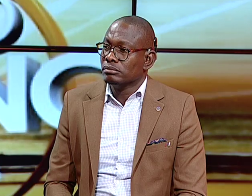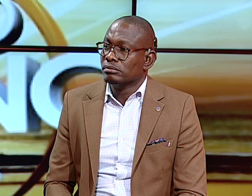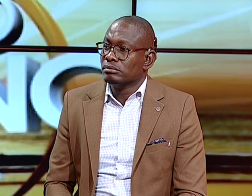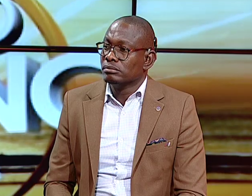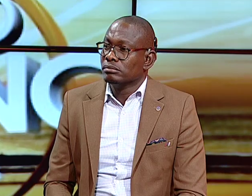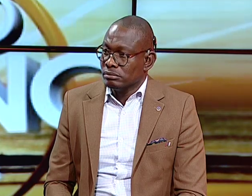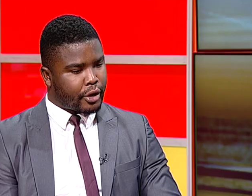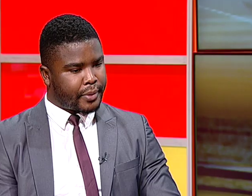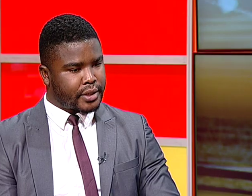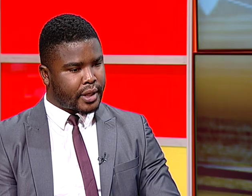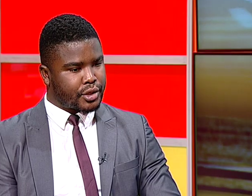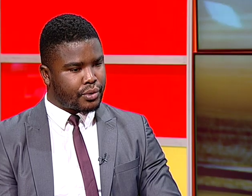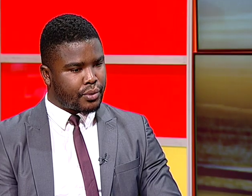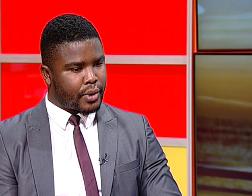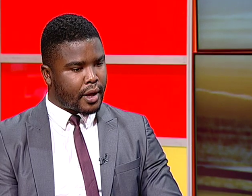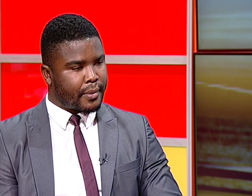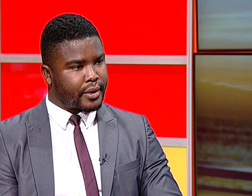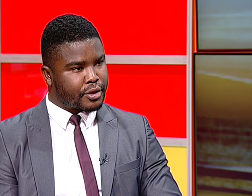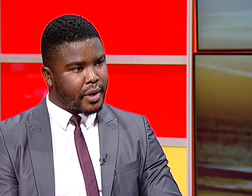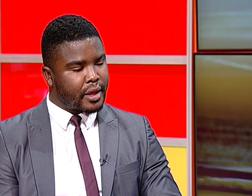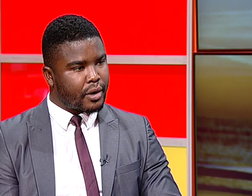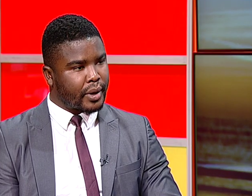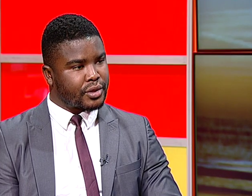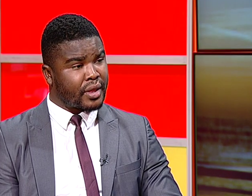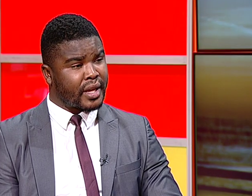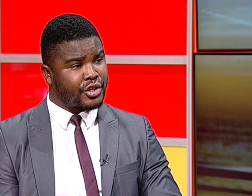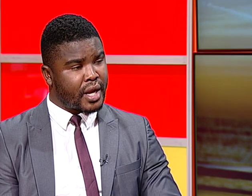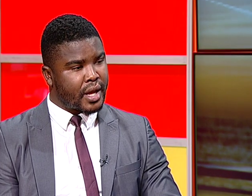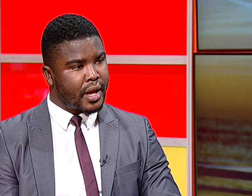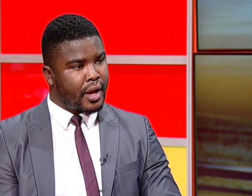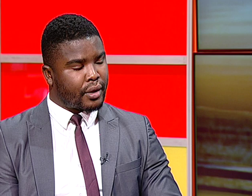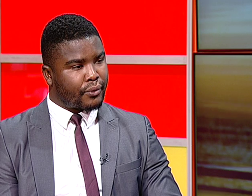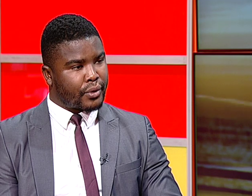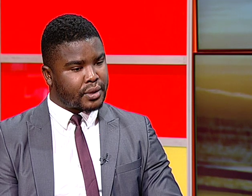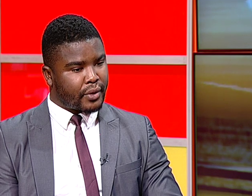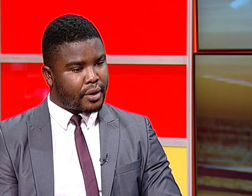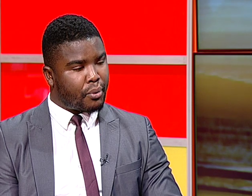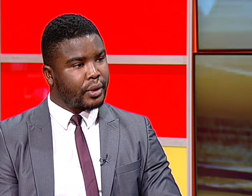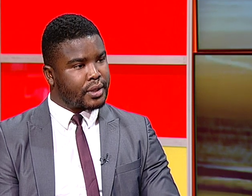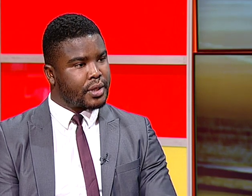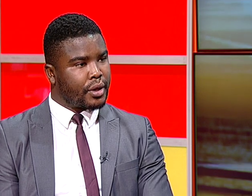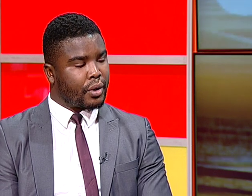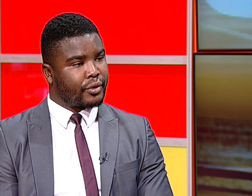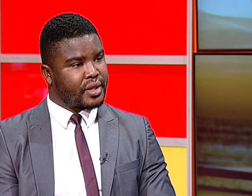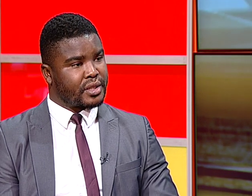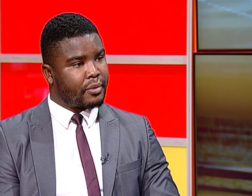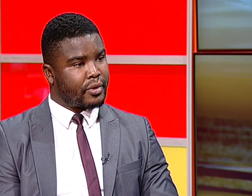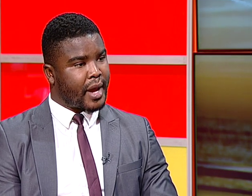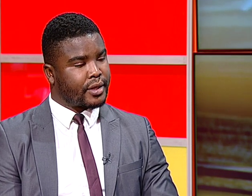of this week. Can you please take us through this meeting, what is on the agenda, and, of course, the very importance, you know, of addressing some of the matters